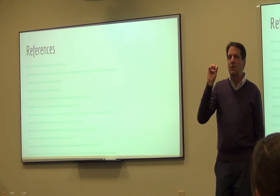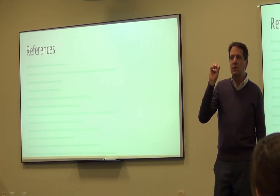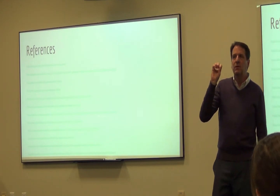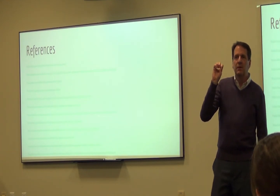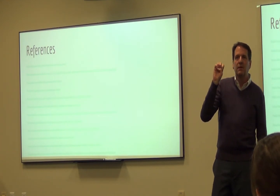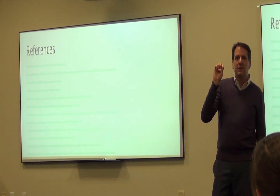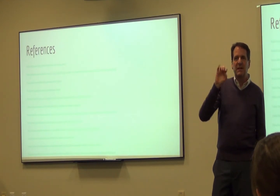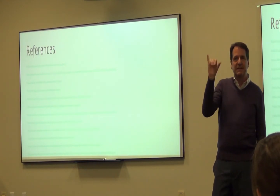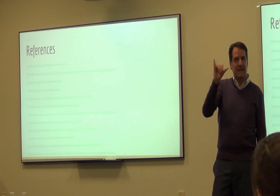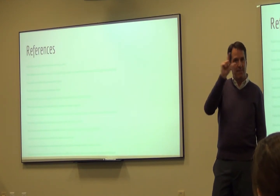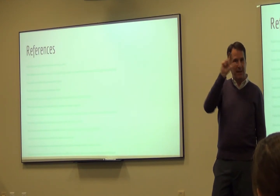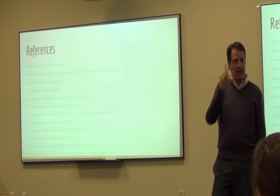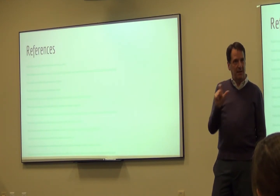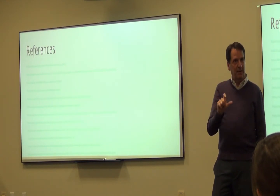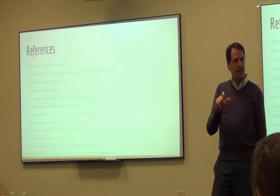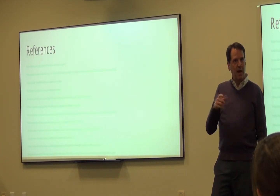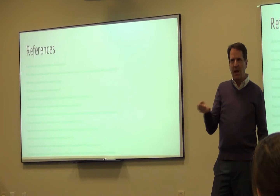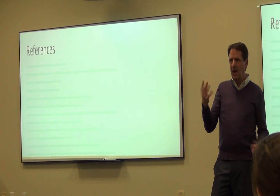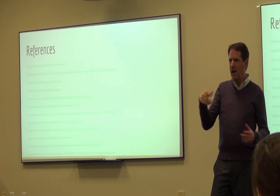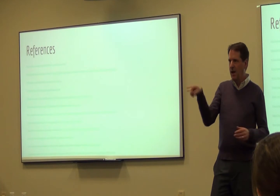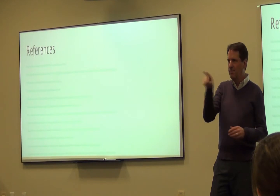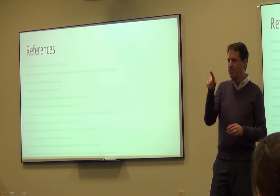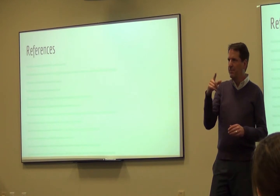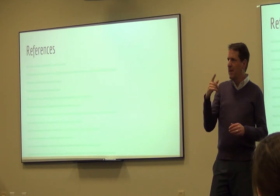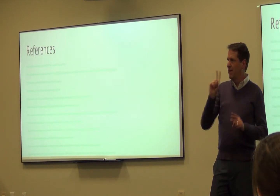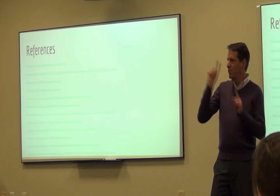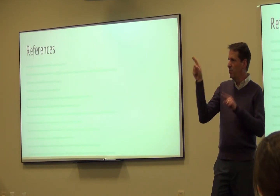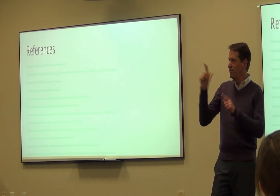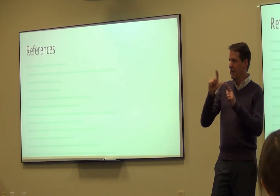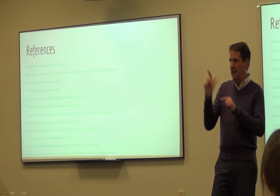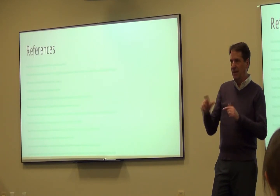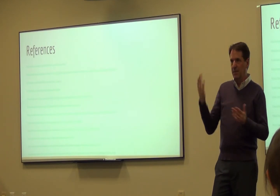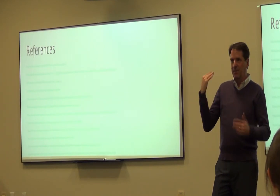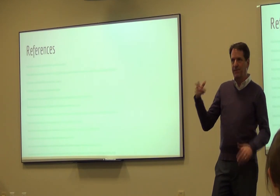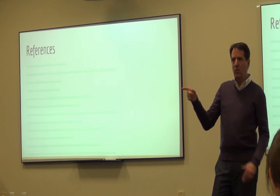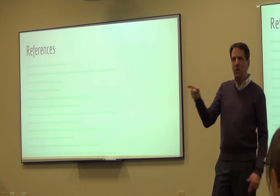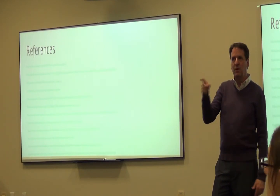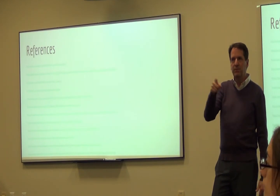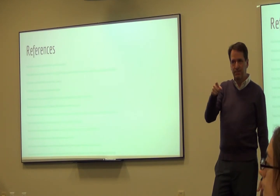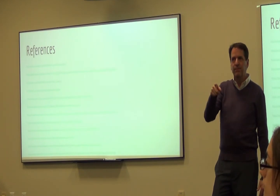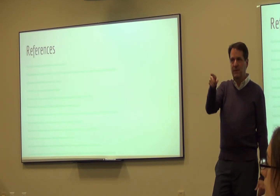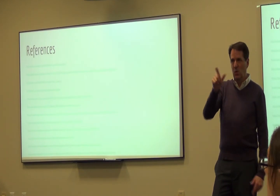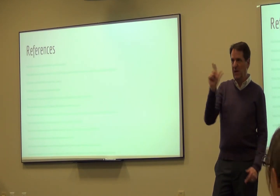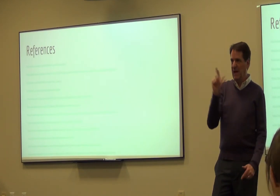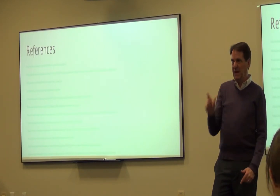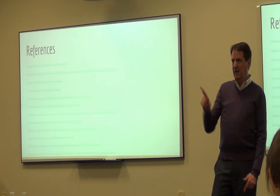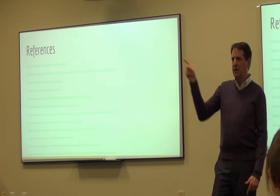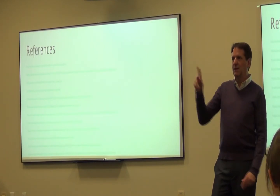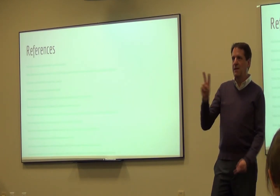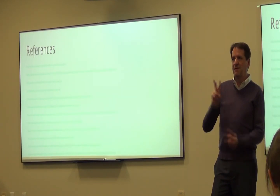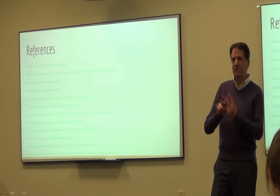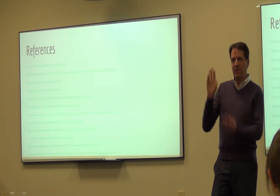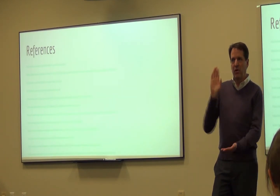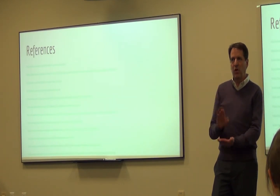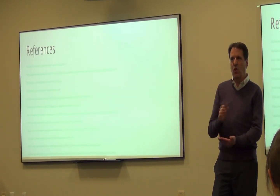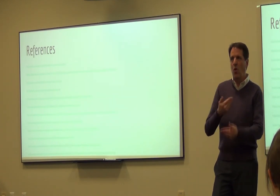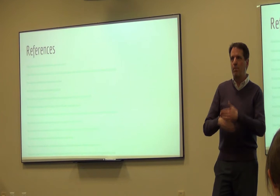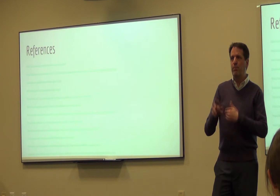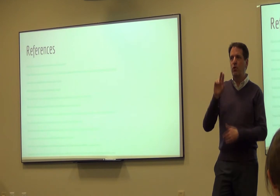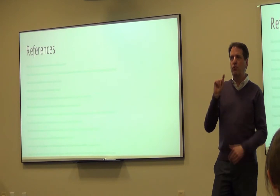birth rate. Same as in Italy. Has anybody been to Italy here before? There's